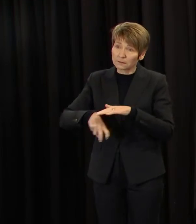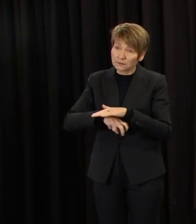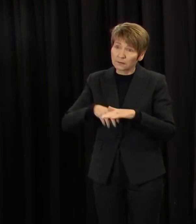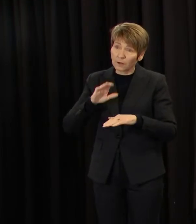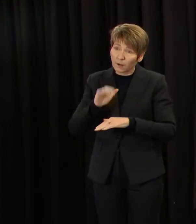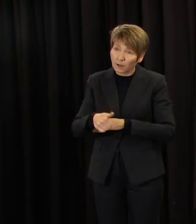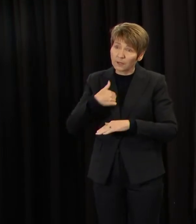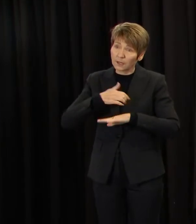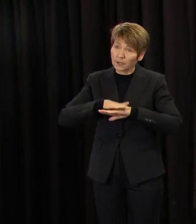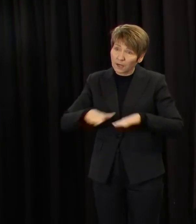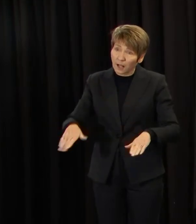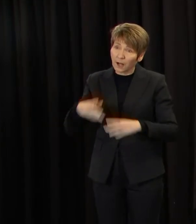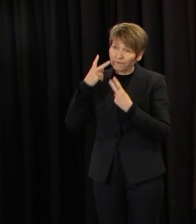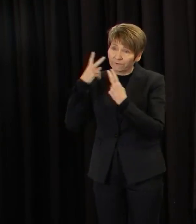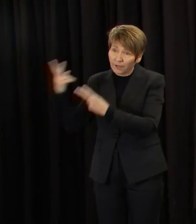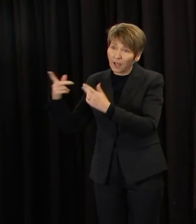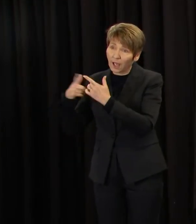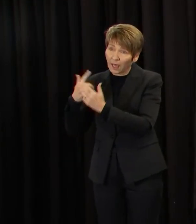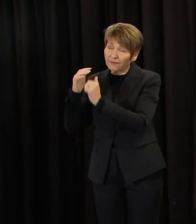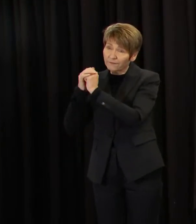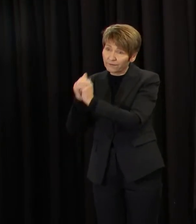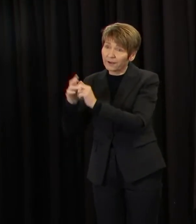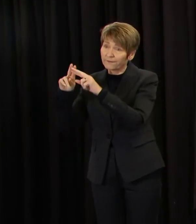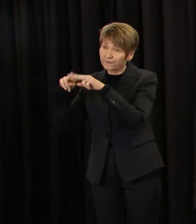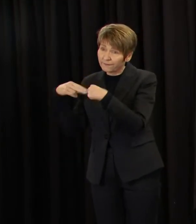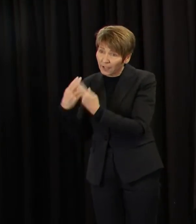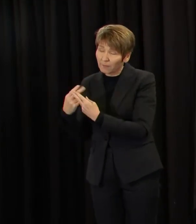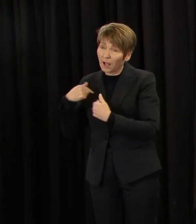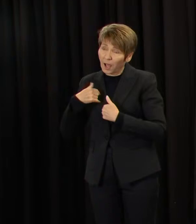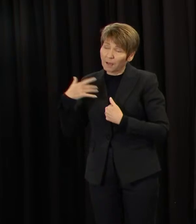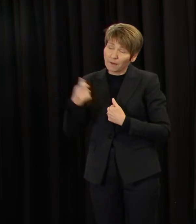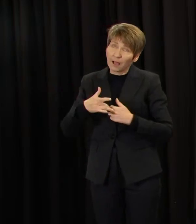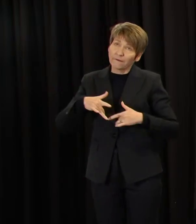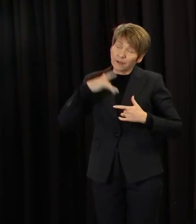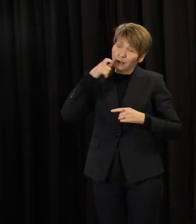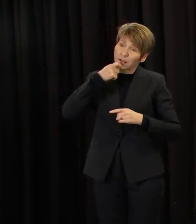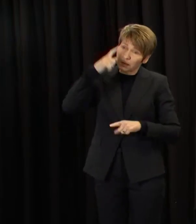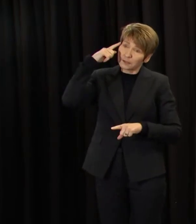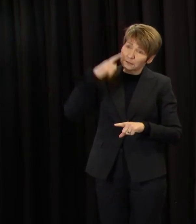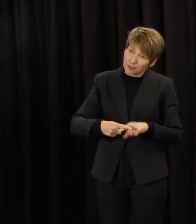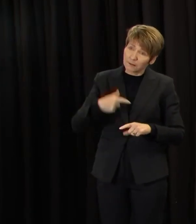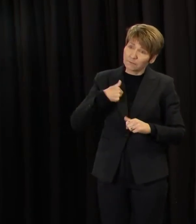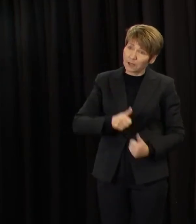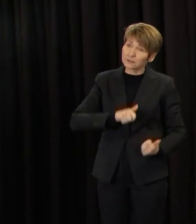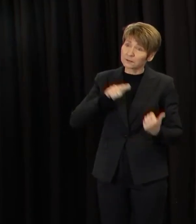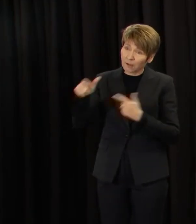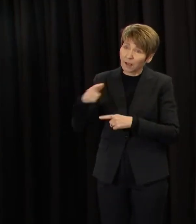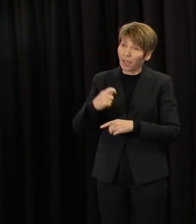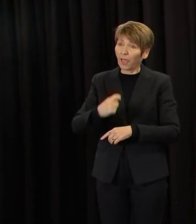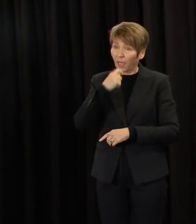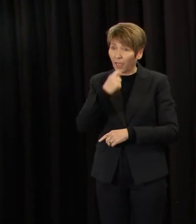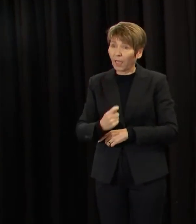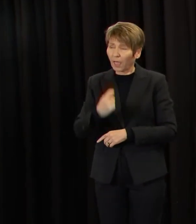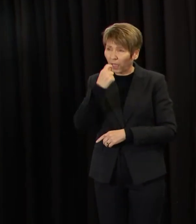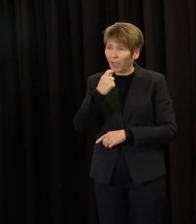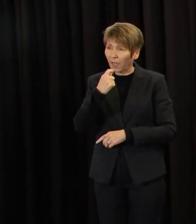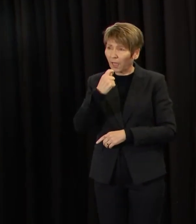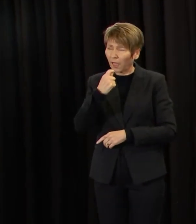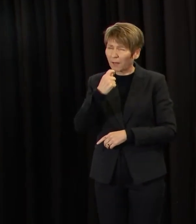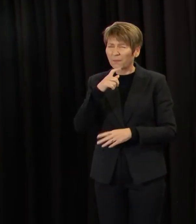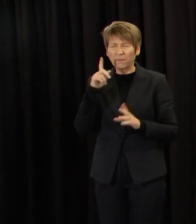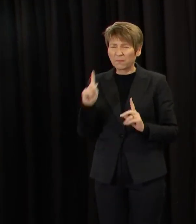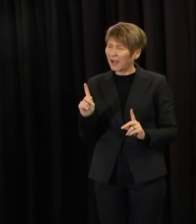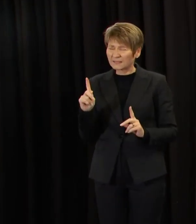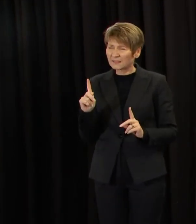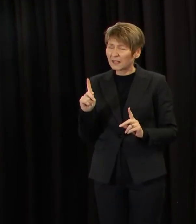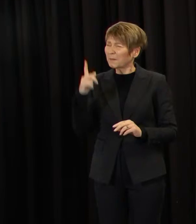these people who haven't got the message over the last 18 months? Look, I think that's one of the reasons we stand up in now